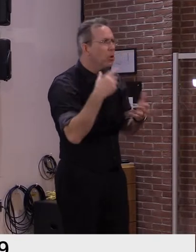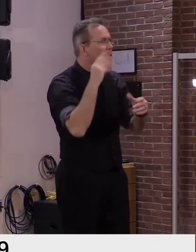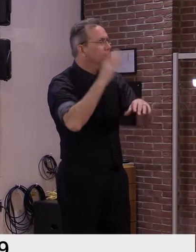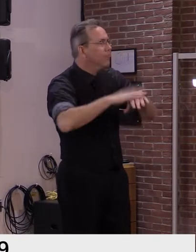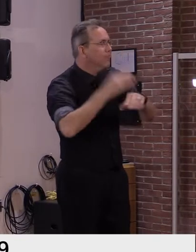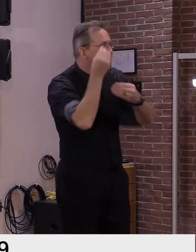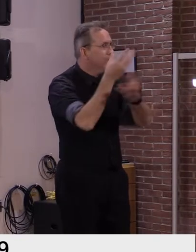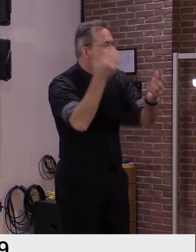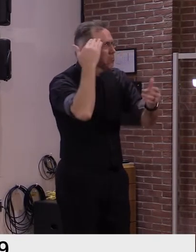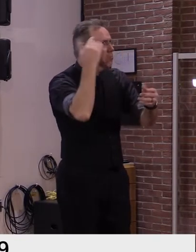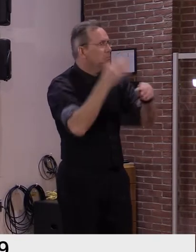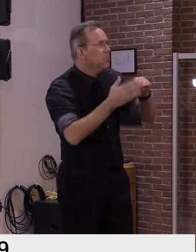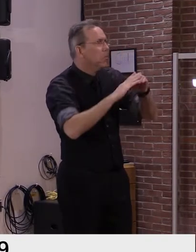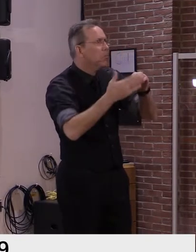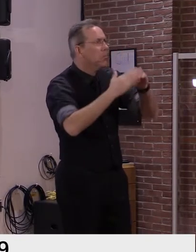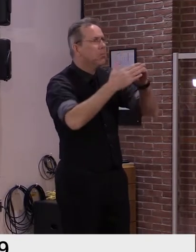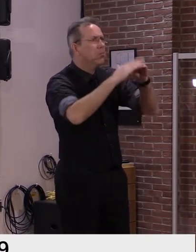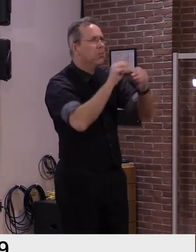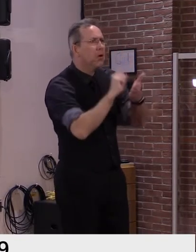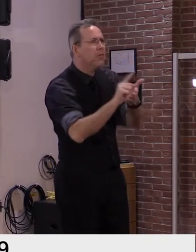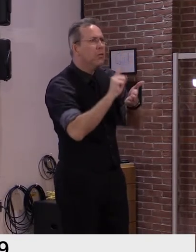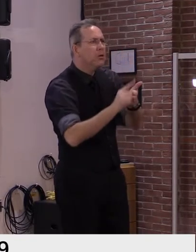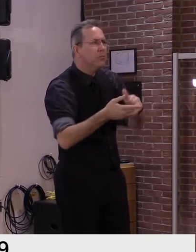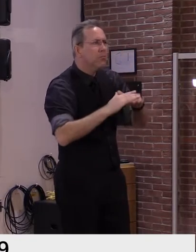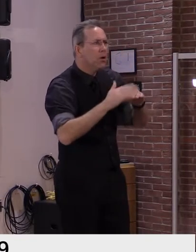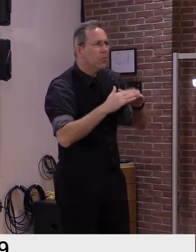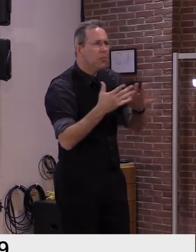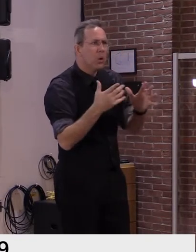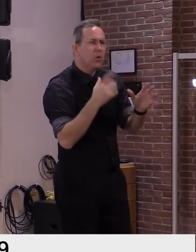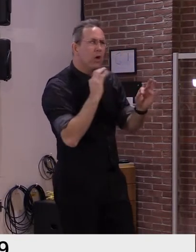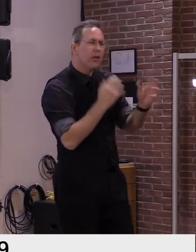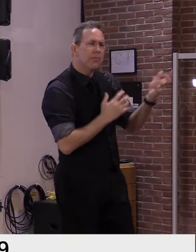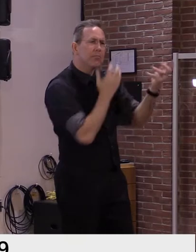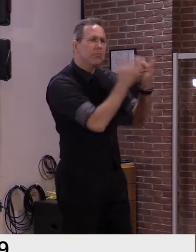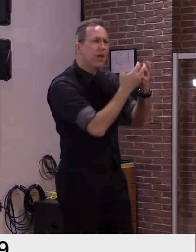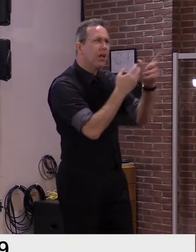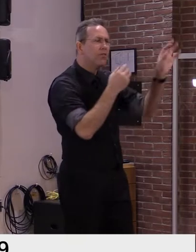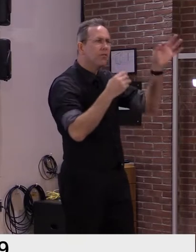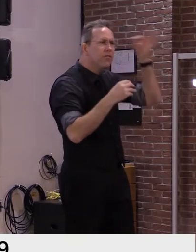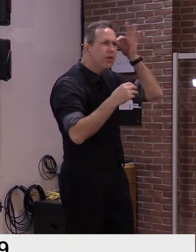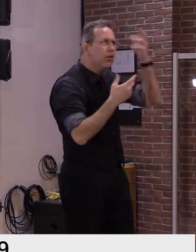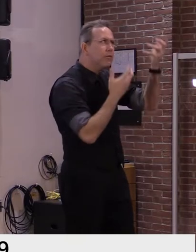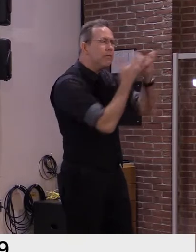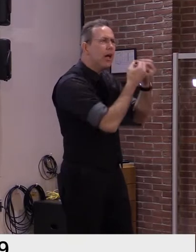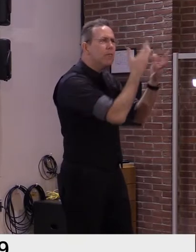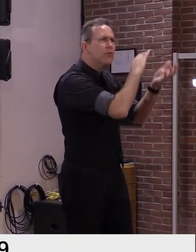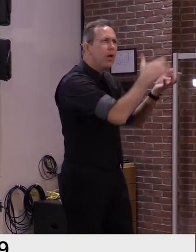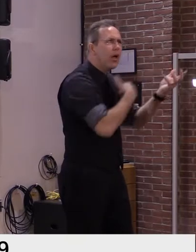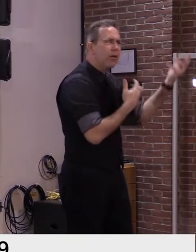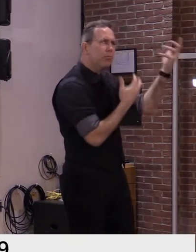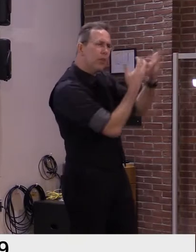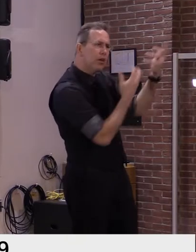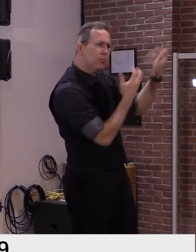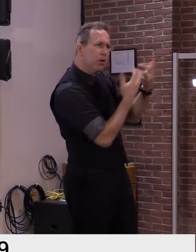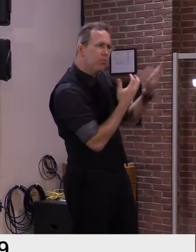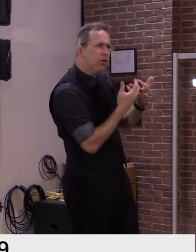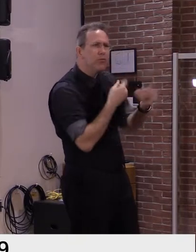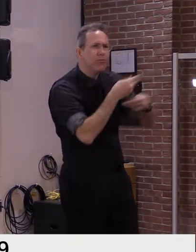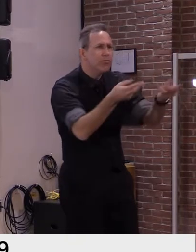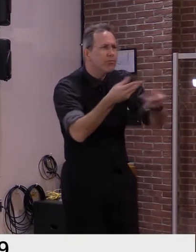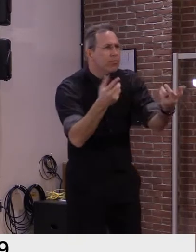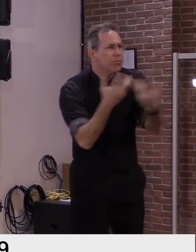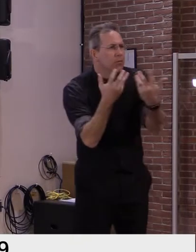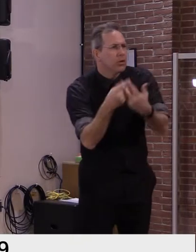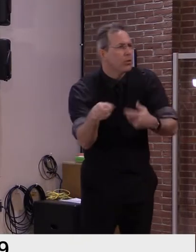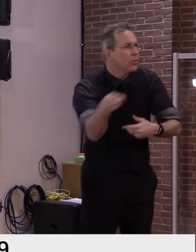adjust capacity in proportion to our vaccine allocation from the federal government. Starting tomorrow, we'll use